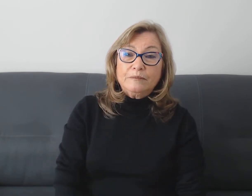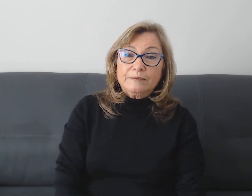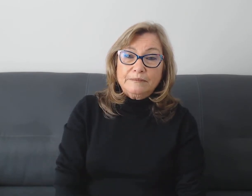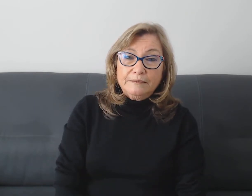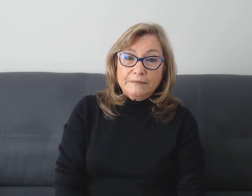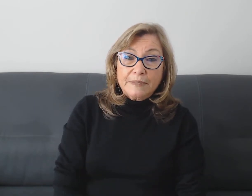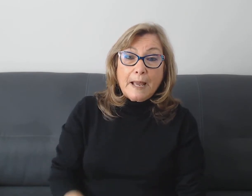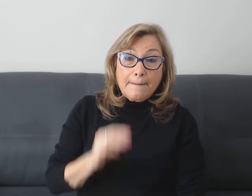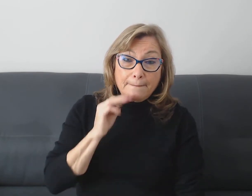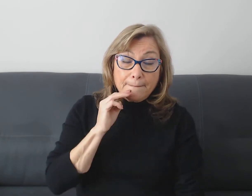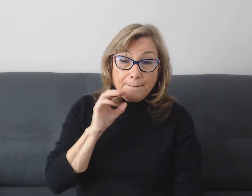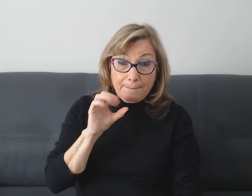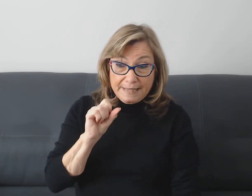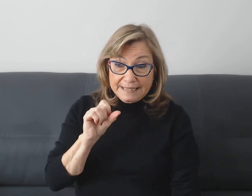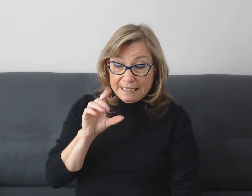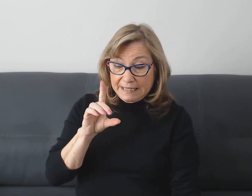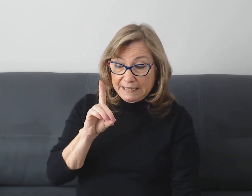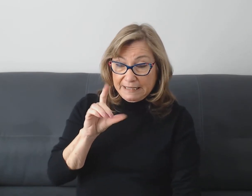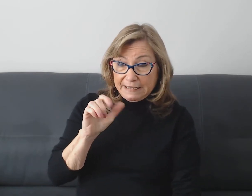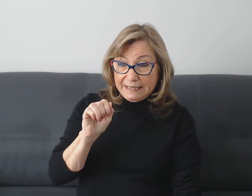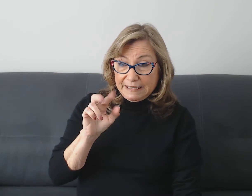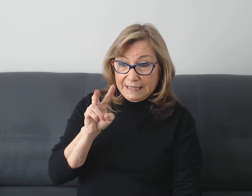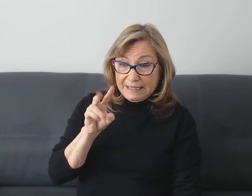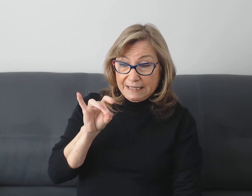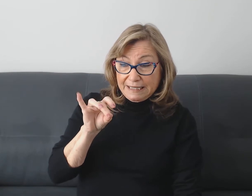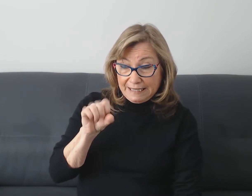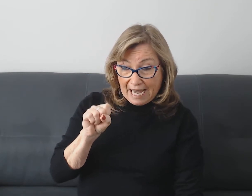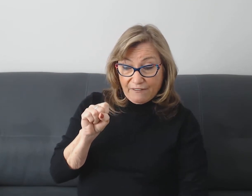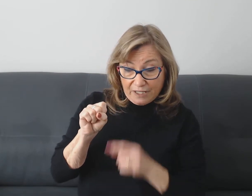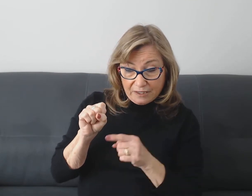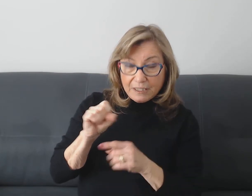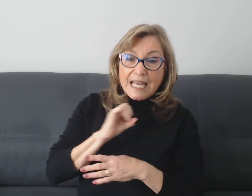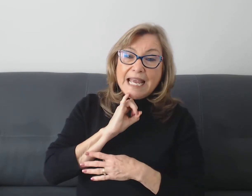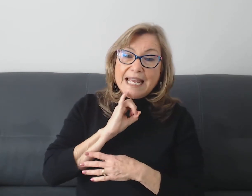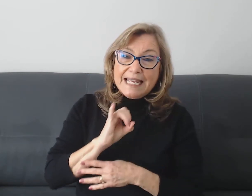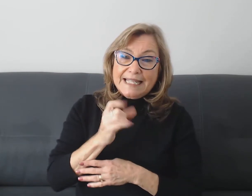Mrs. Davis is the new algebra teacher.